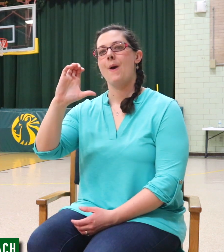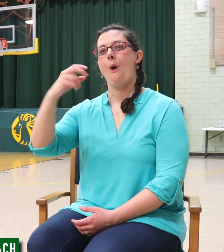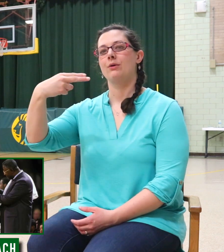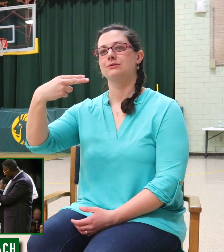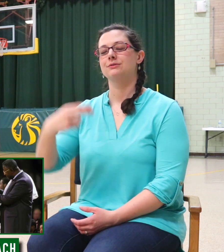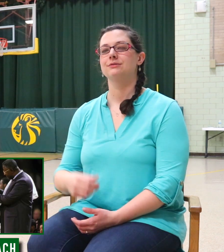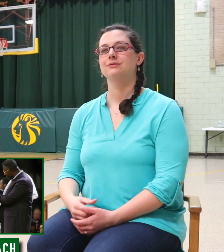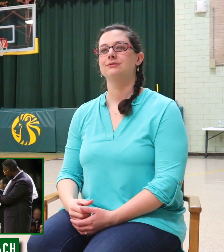Coach